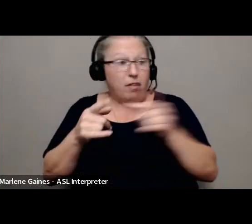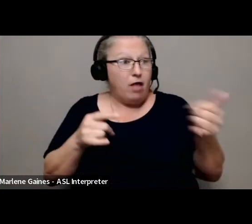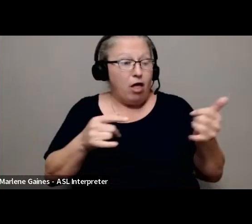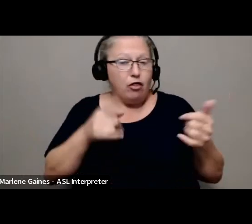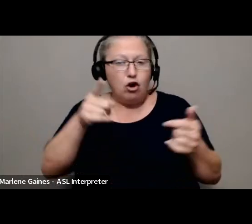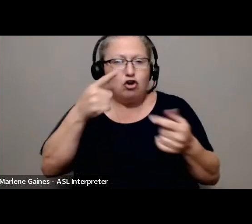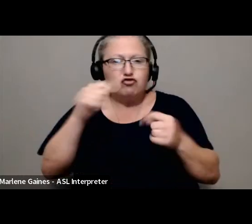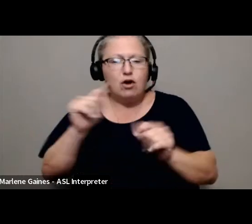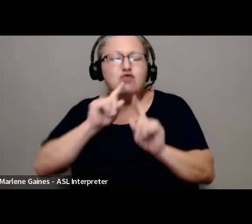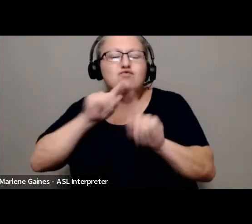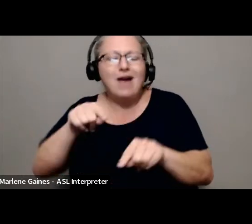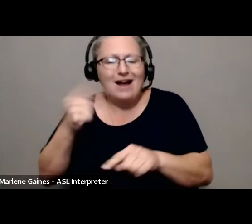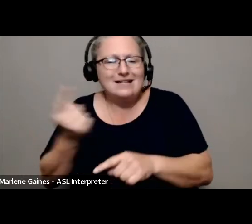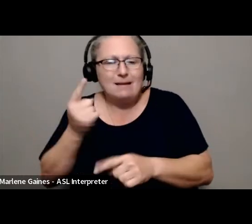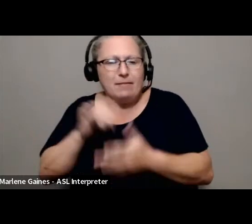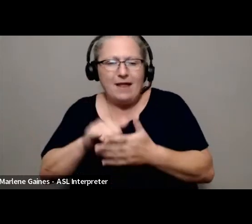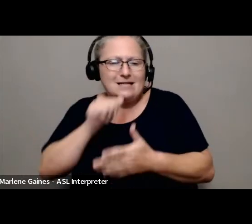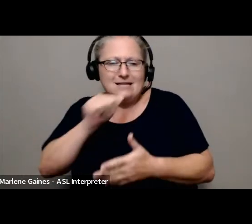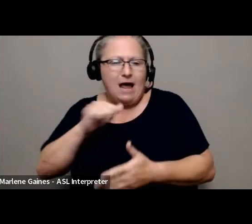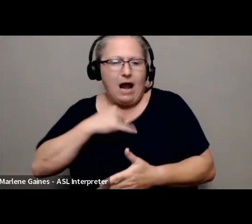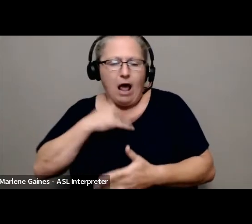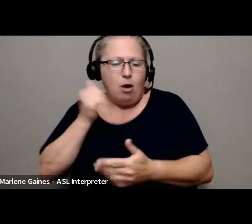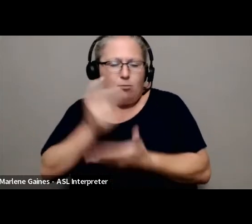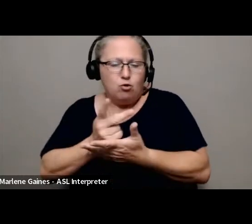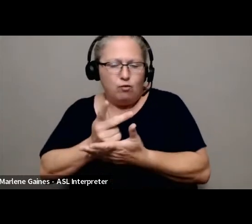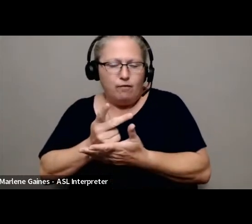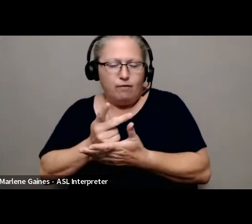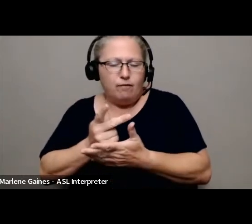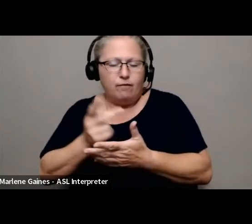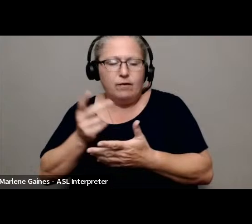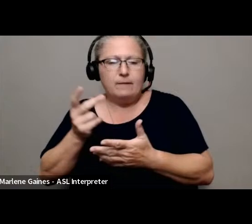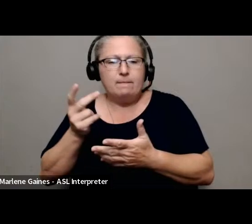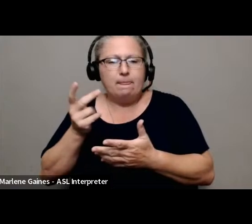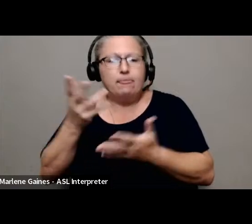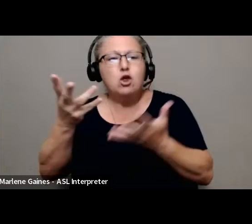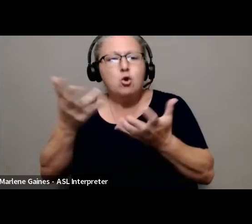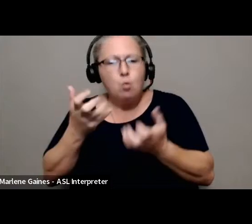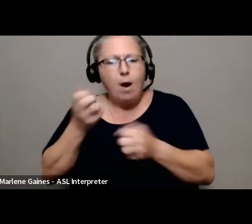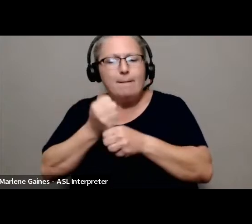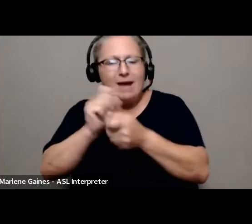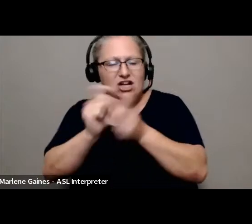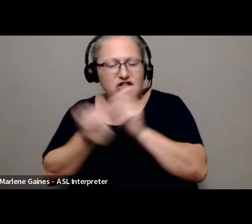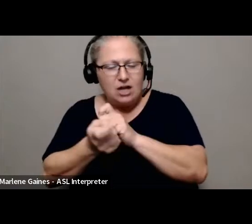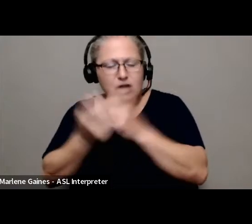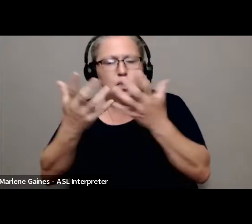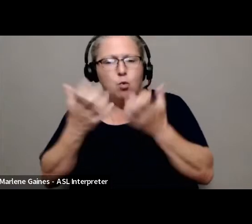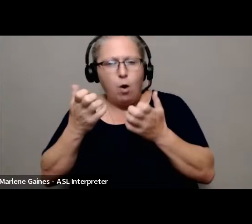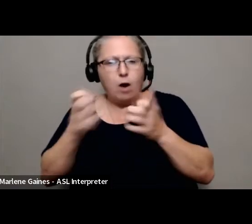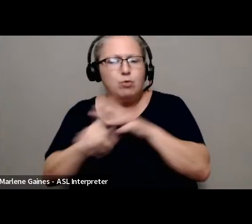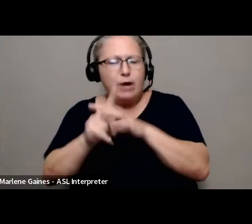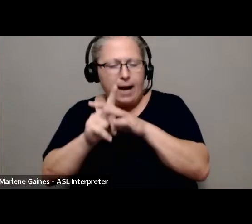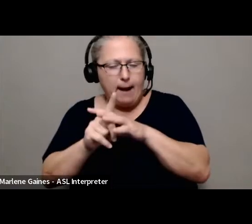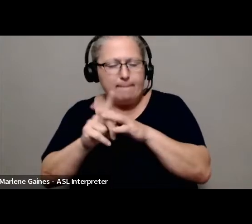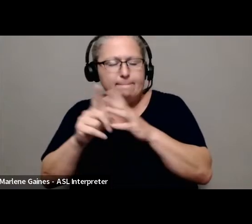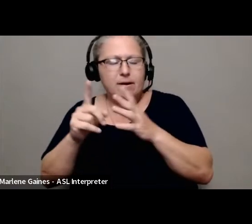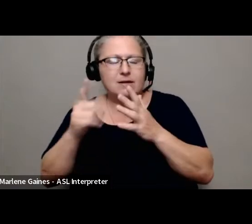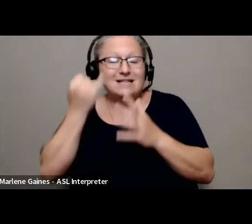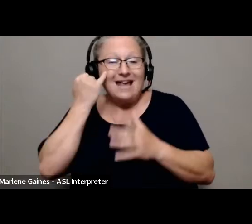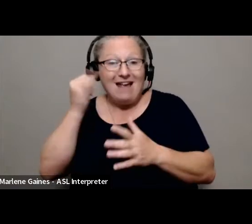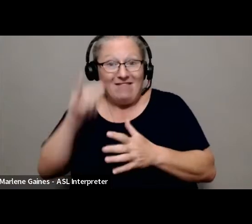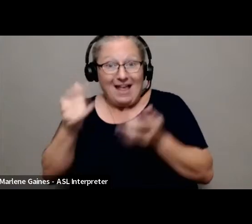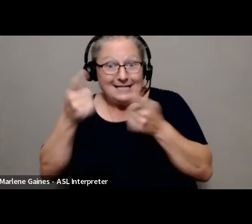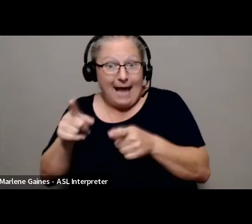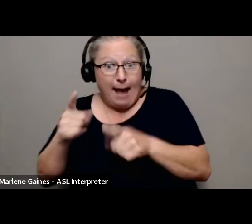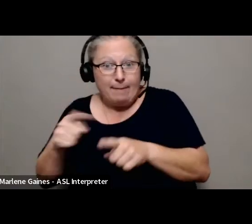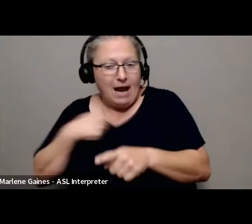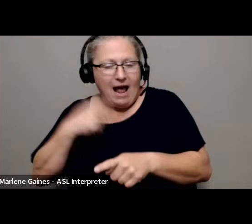trying to react to something, and that's not something I approve of. You know, you want to make change and you want to bring it up. So if that's happening,